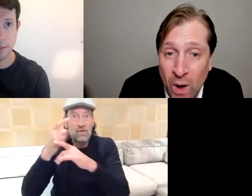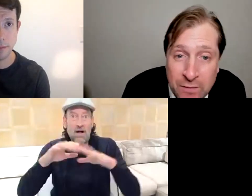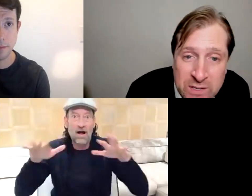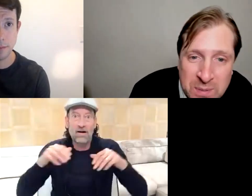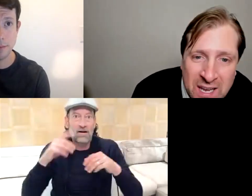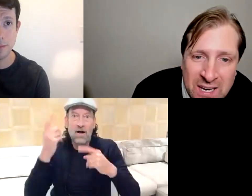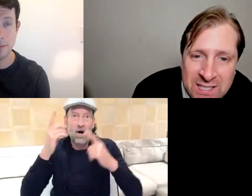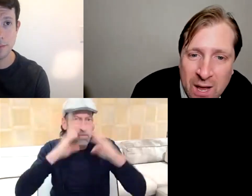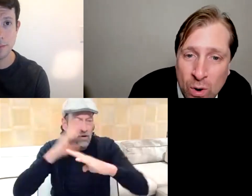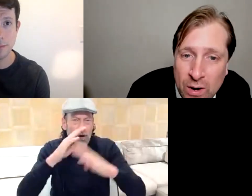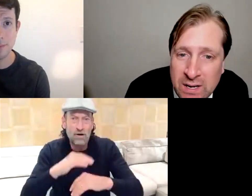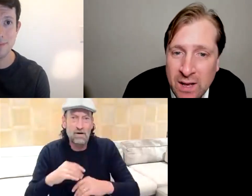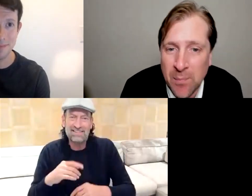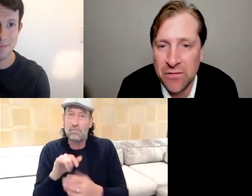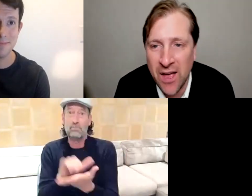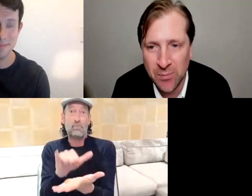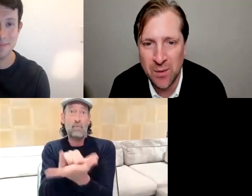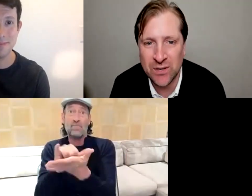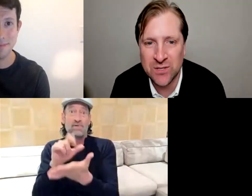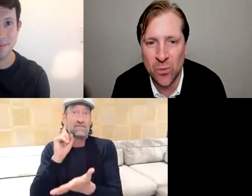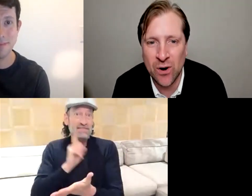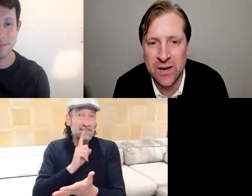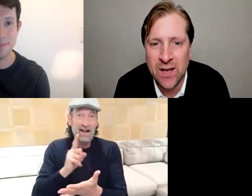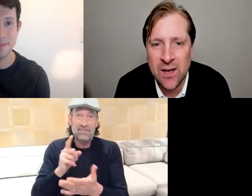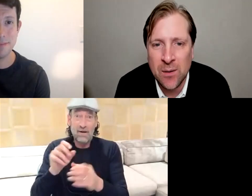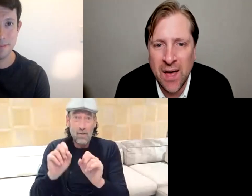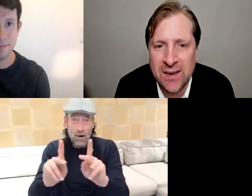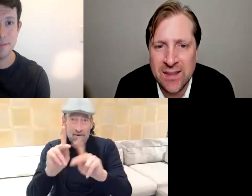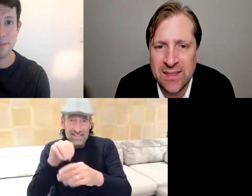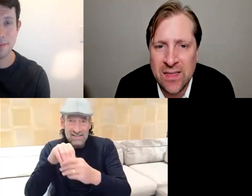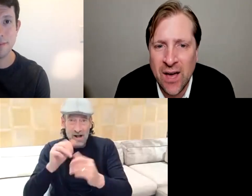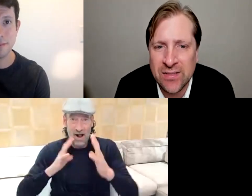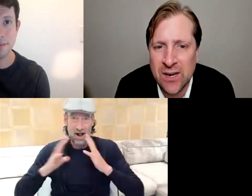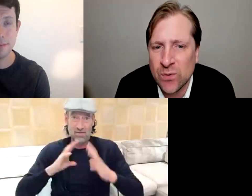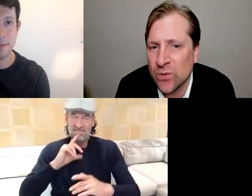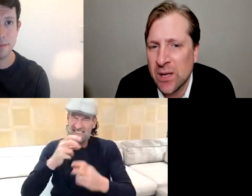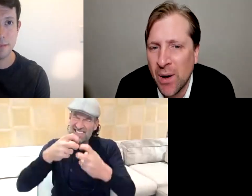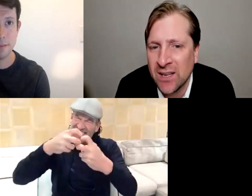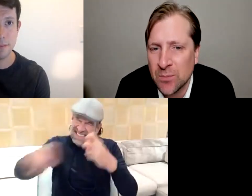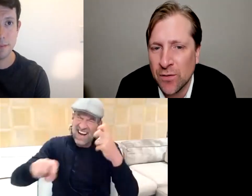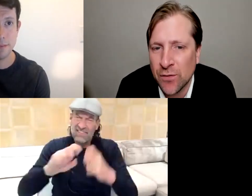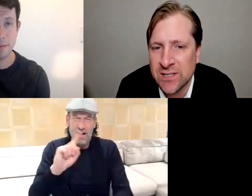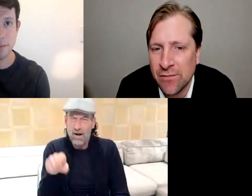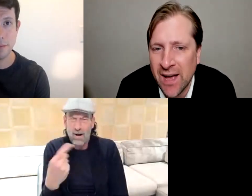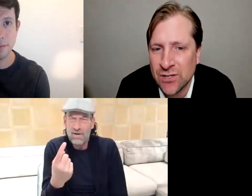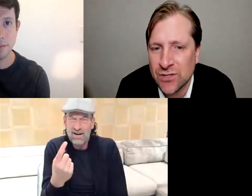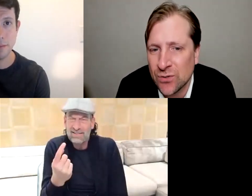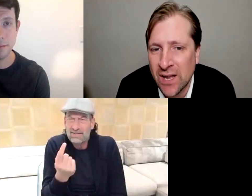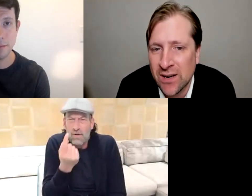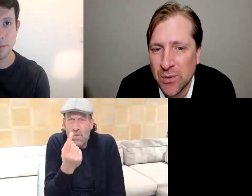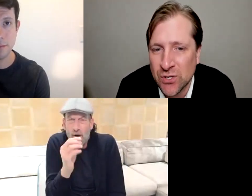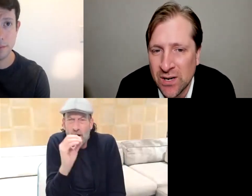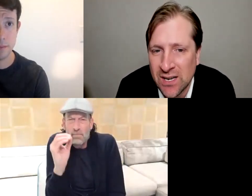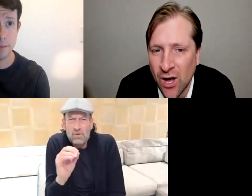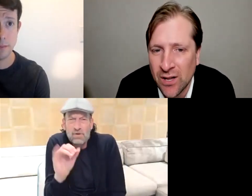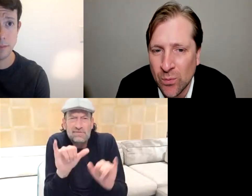My wife was beginning to get worried. My family members were worried. And they thought that it was really impossible for a deaf actor to get